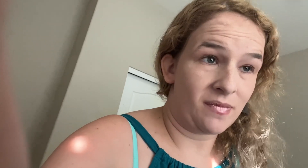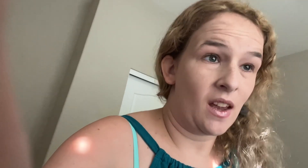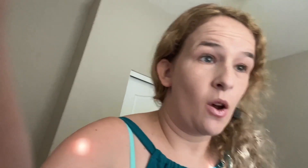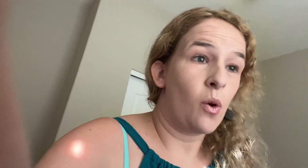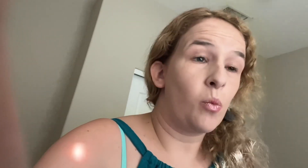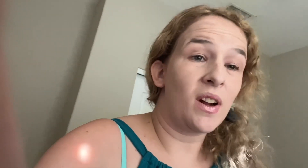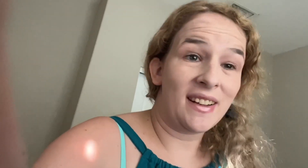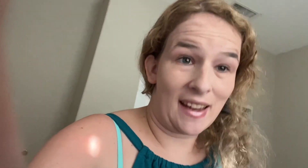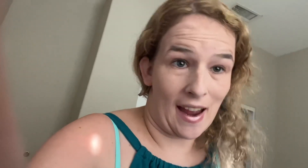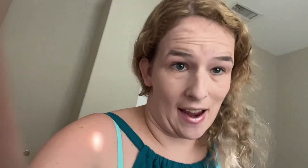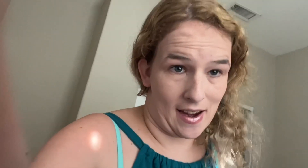1K.